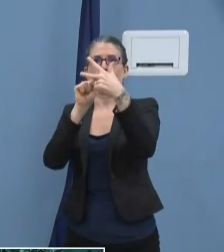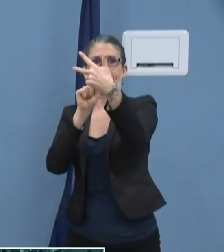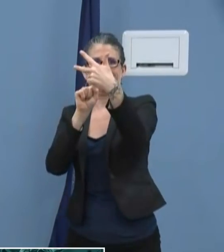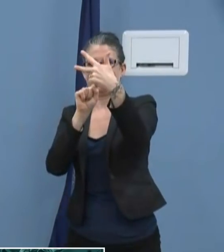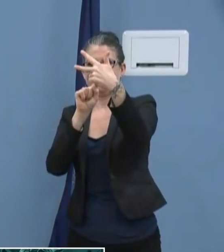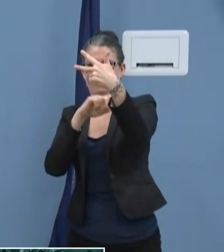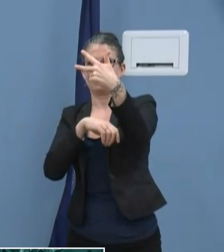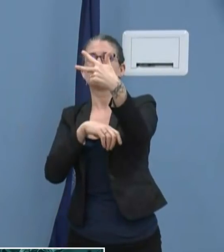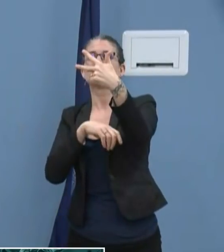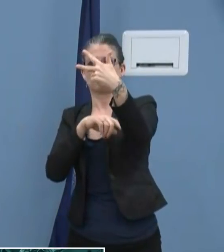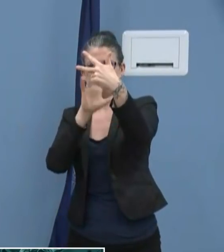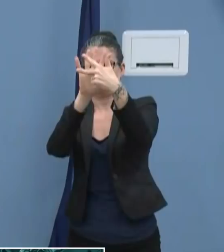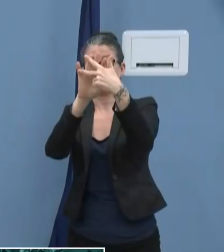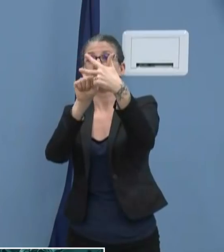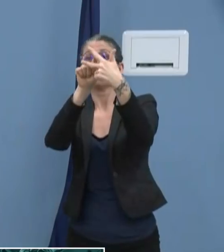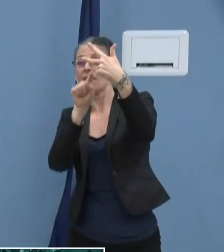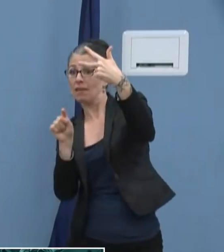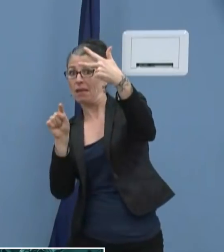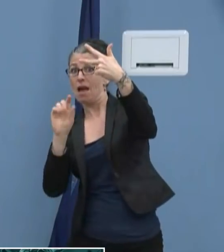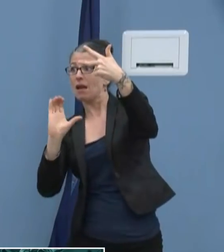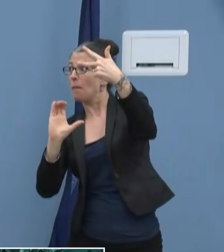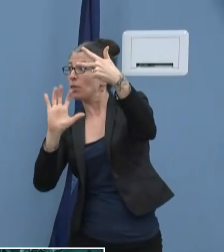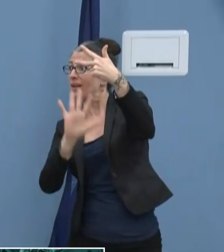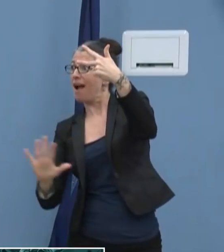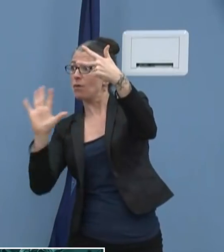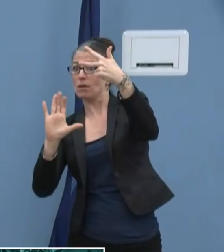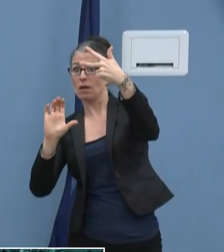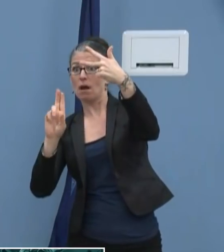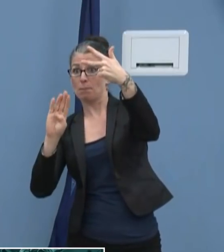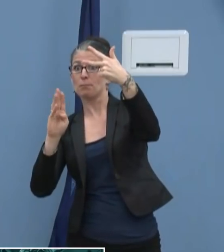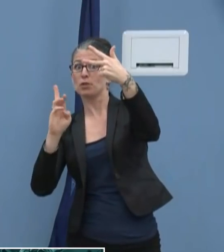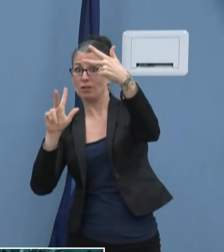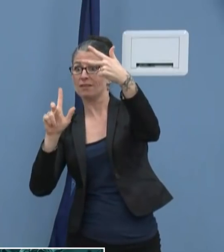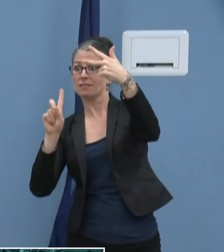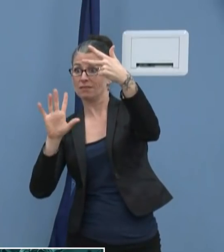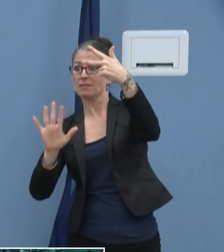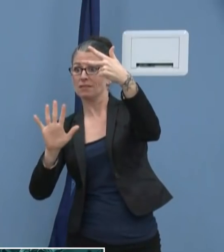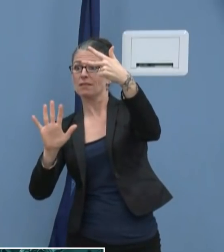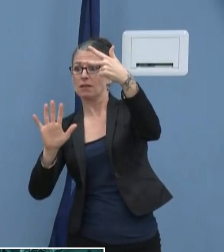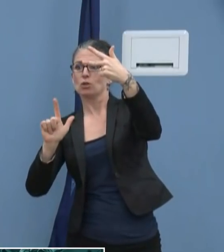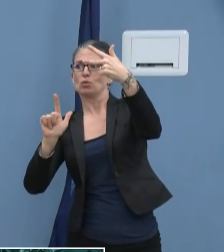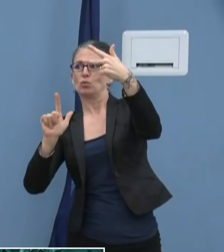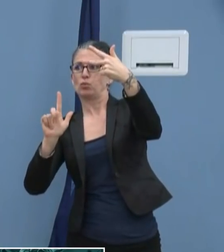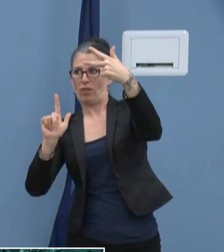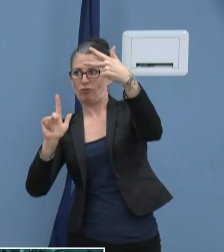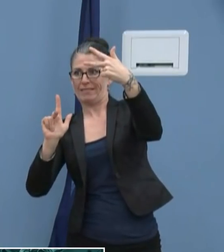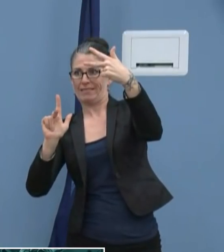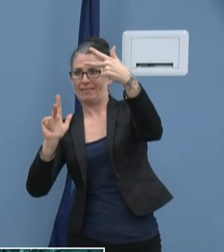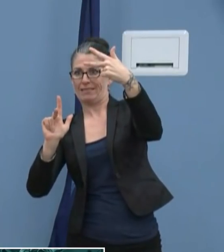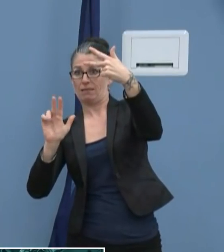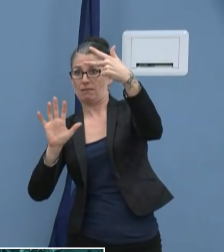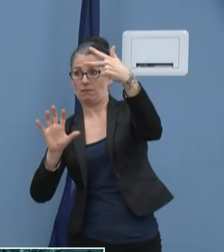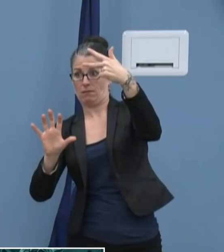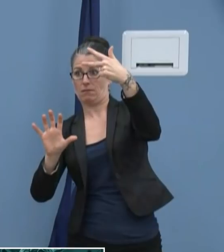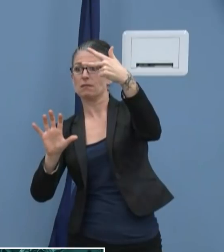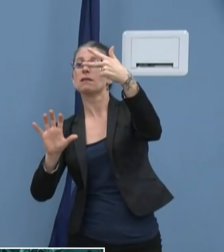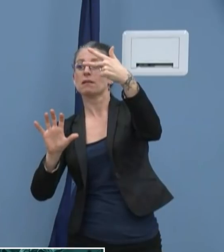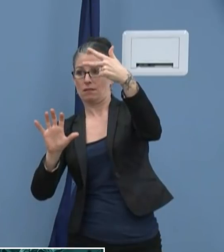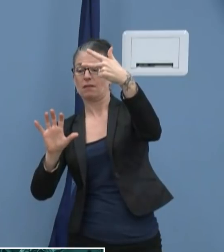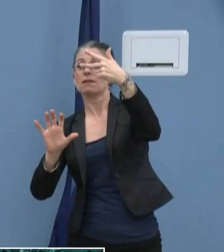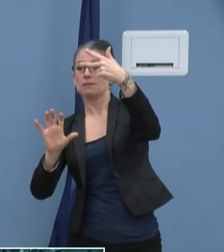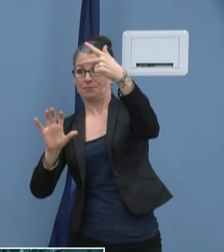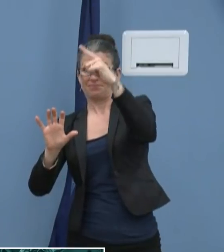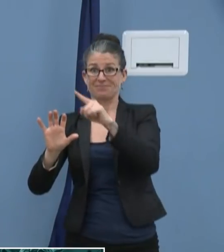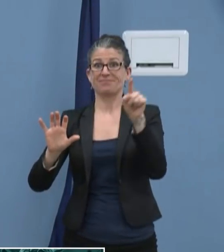In Cumberland County, there are 23 cases. Kennebec